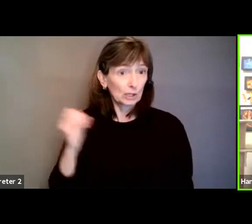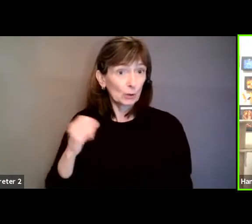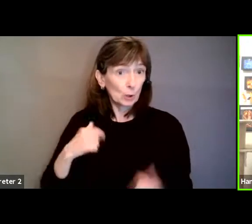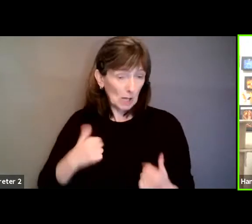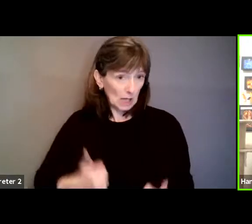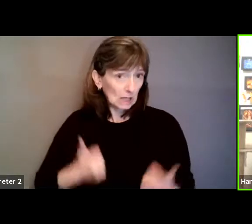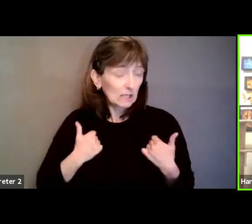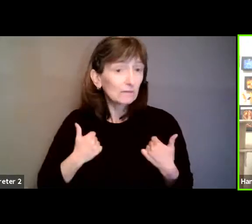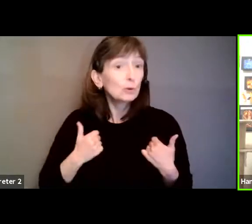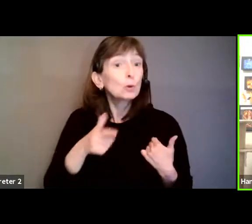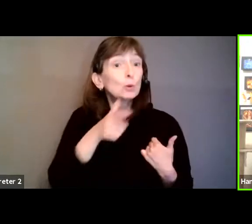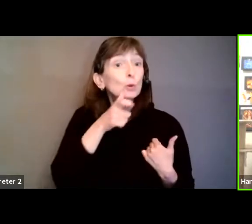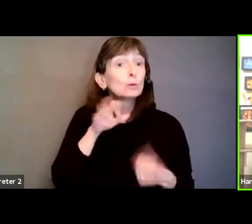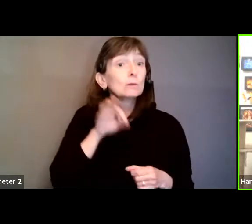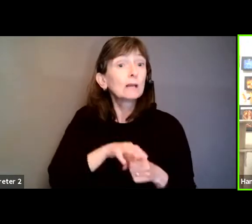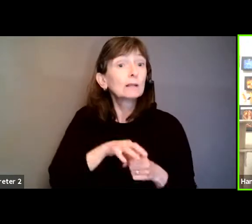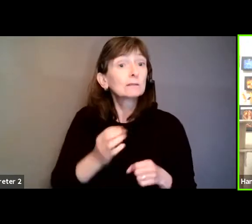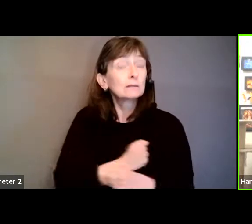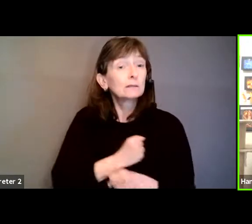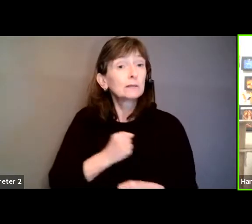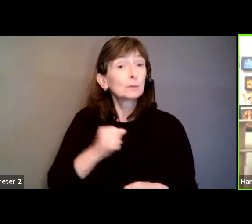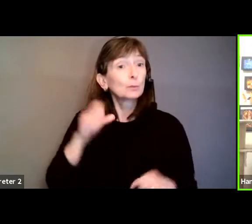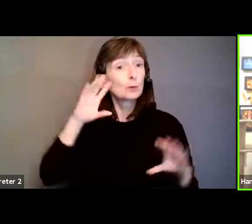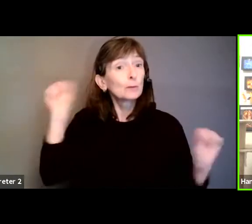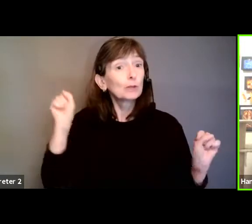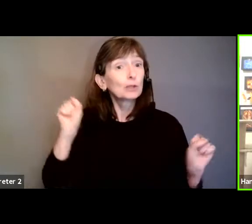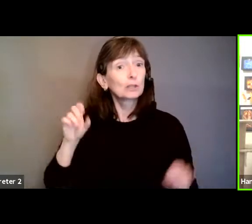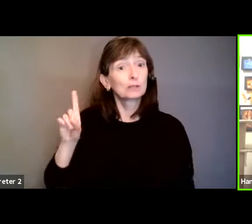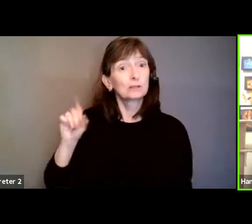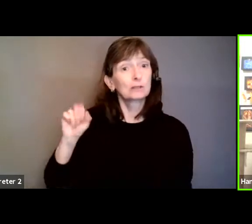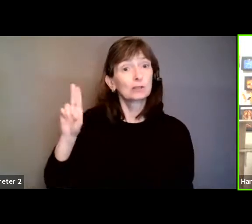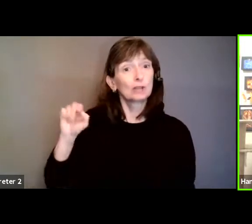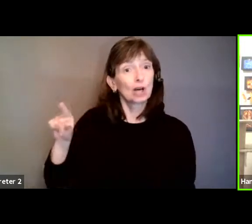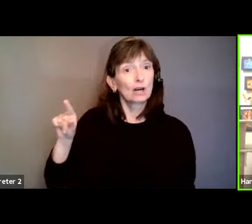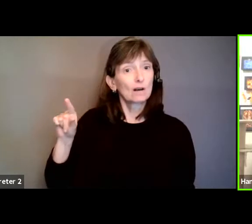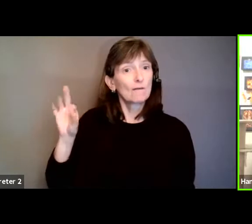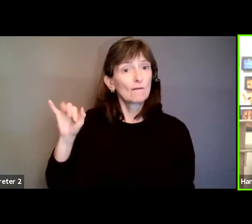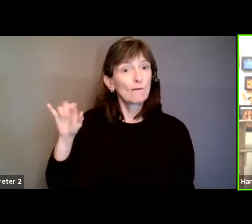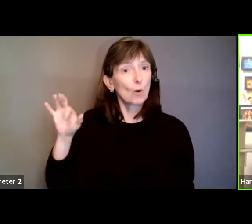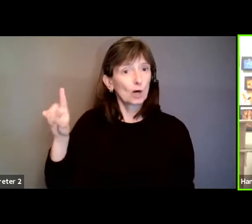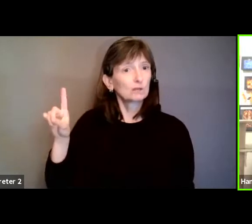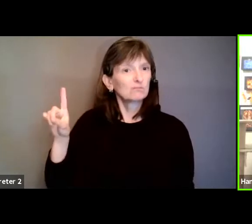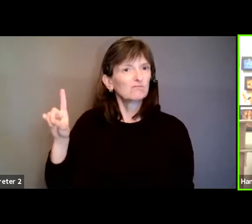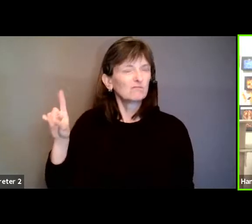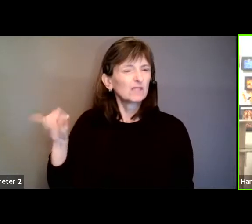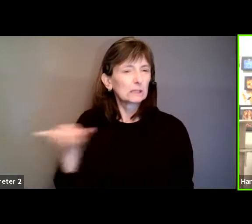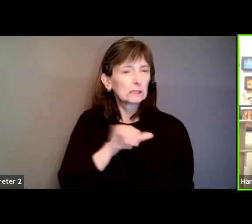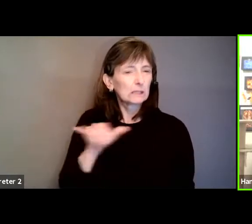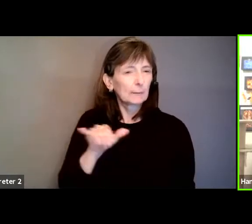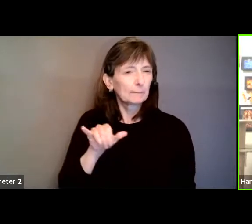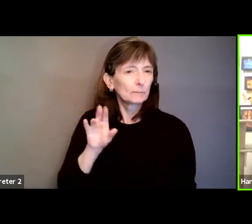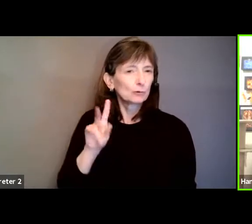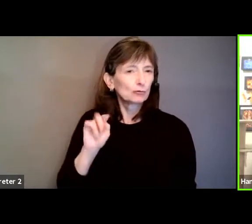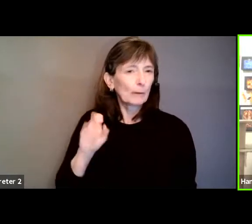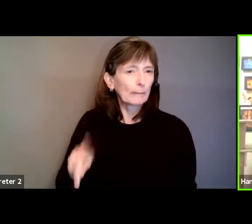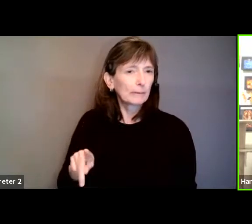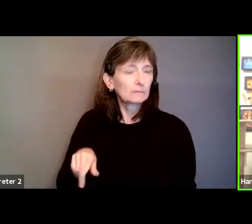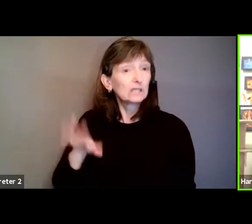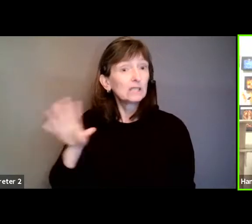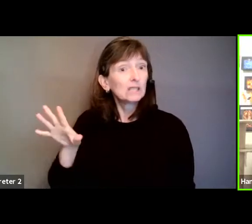He's Canada's very own version of Trump. And I knew his election was going to bring out some scary things.